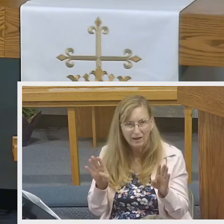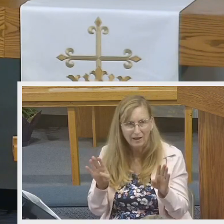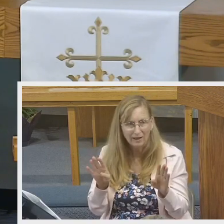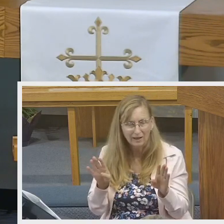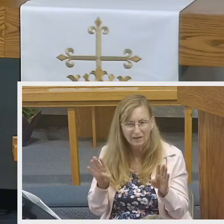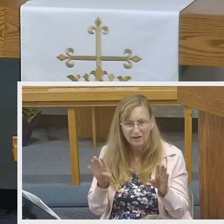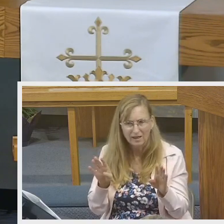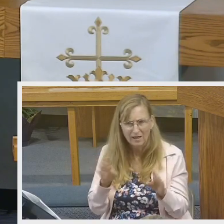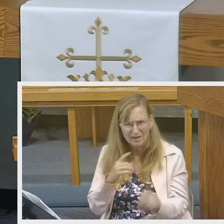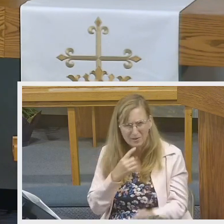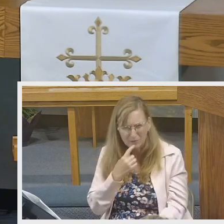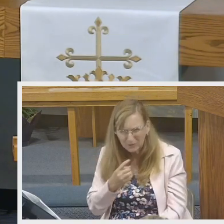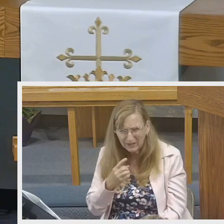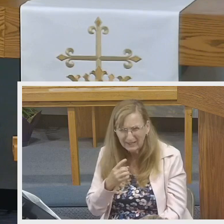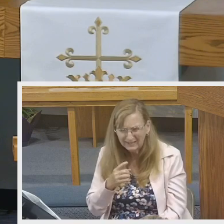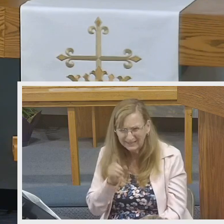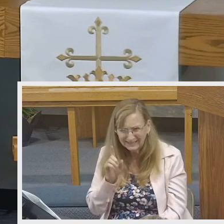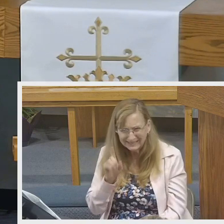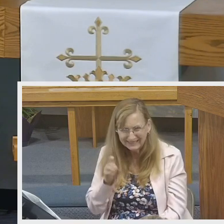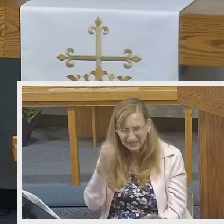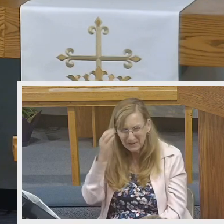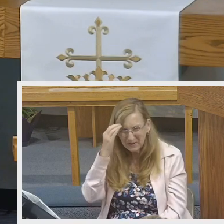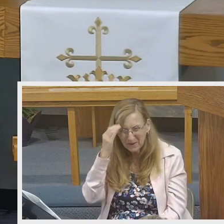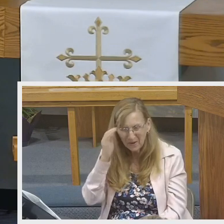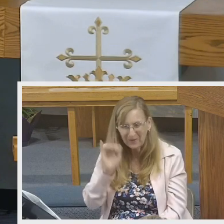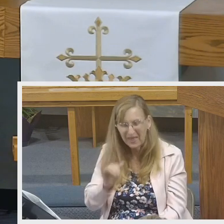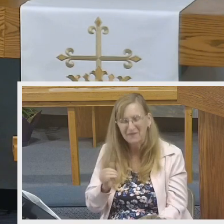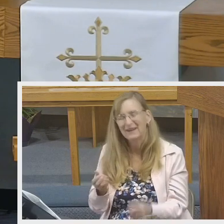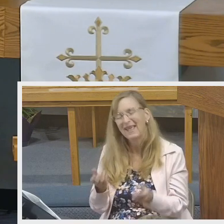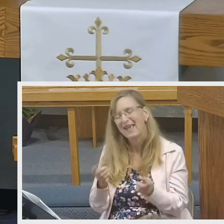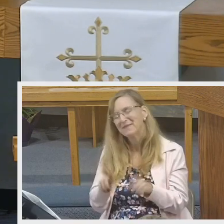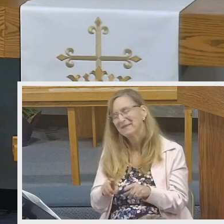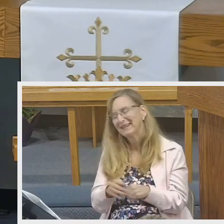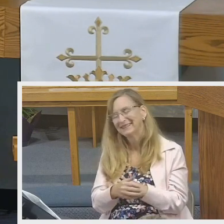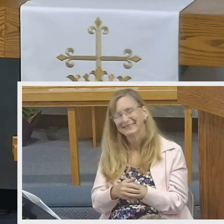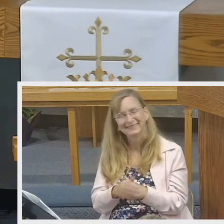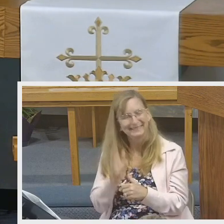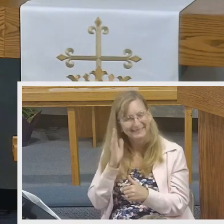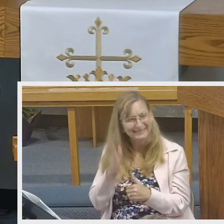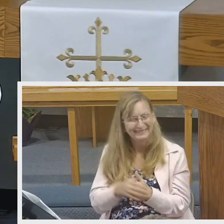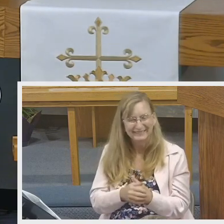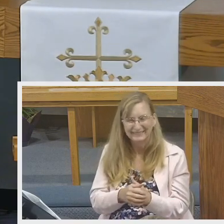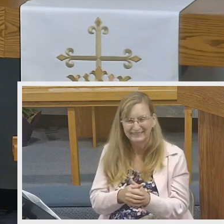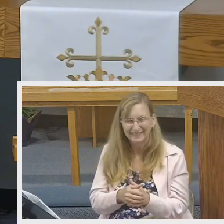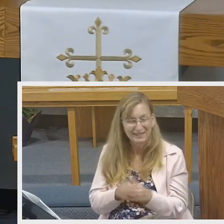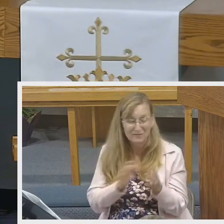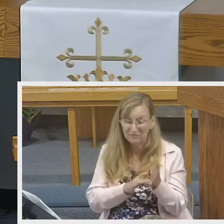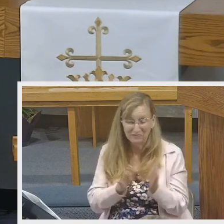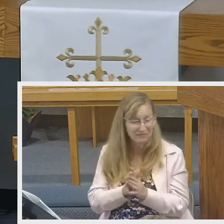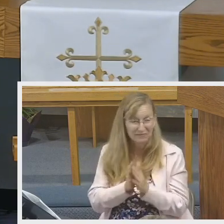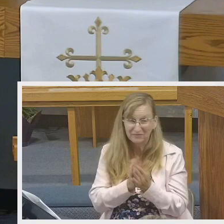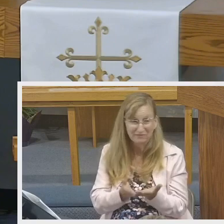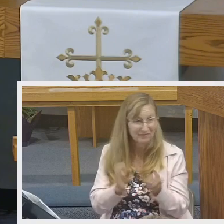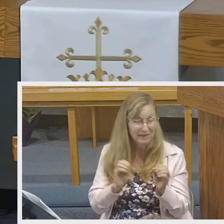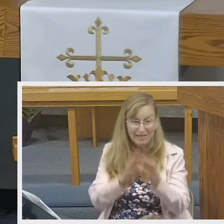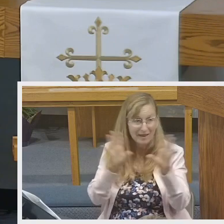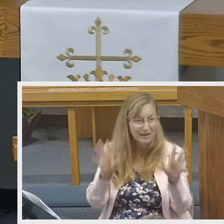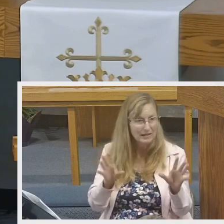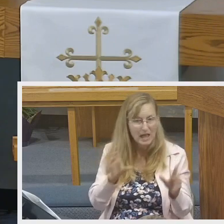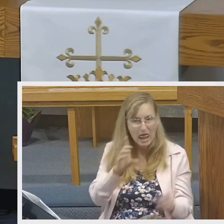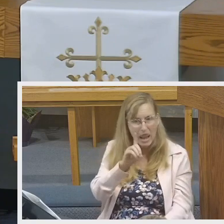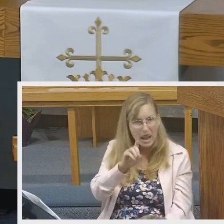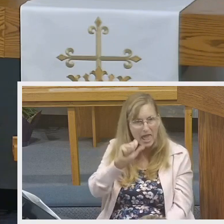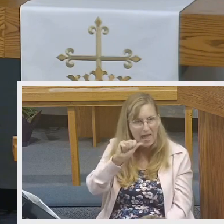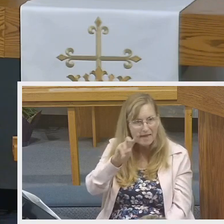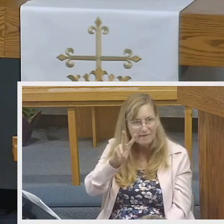And they really should have known that would be the case. The Bible had been very, very clear. King David, 1,000 years earlier,